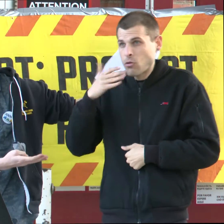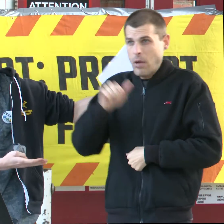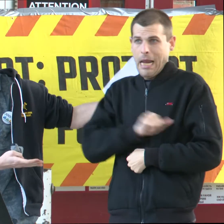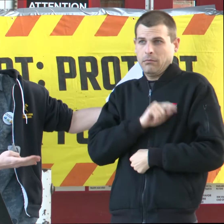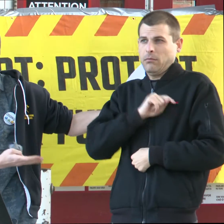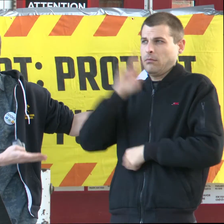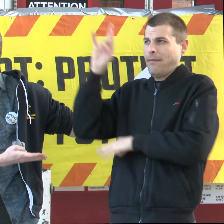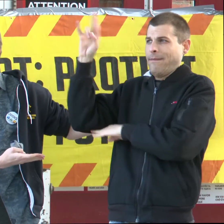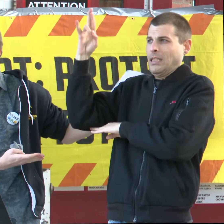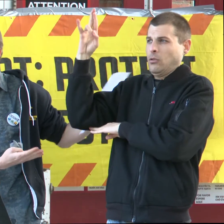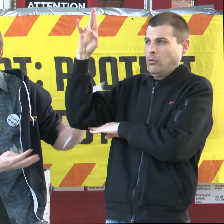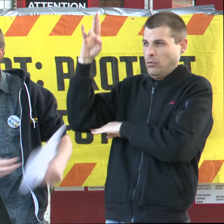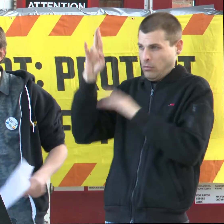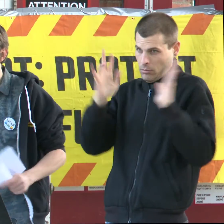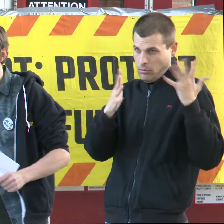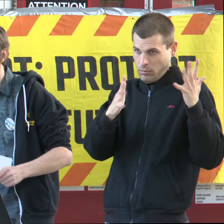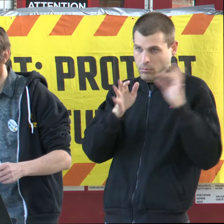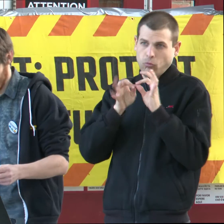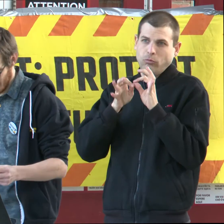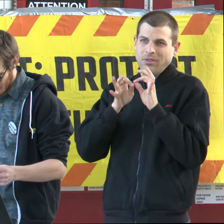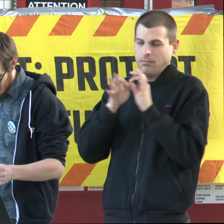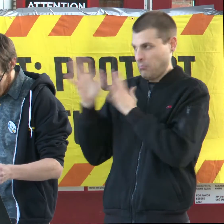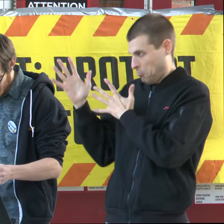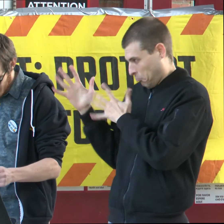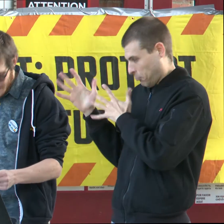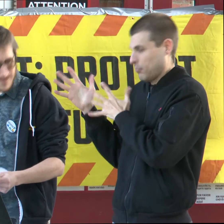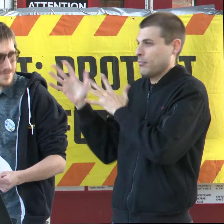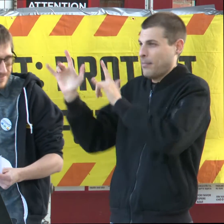crossed, Andrew Tolman and our ASL.